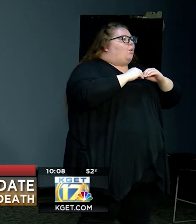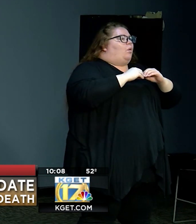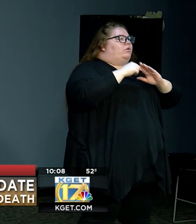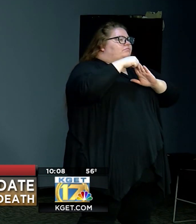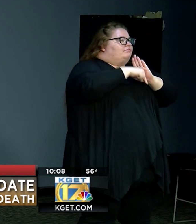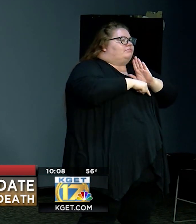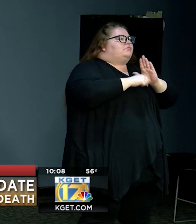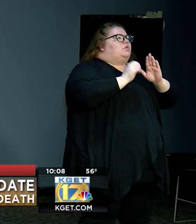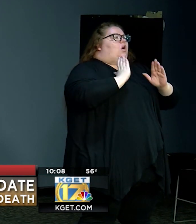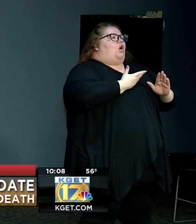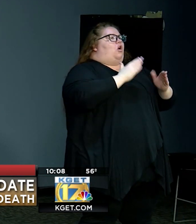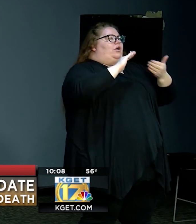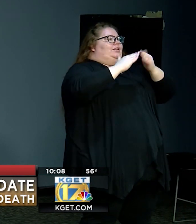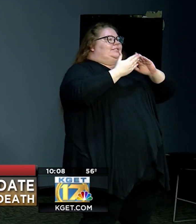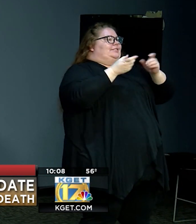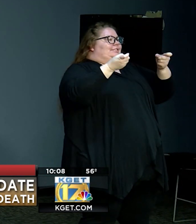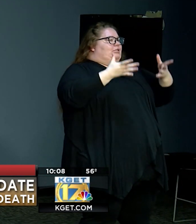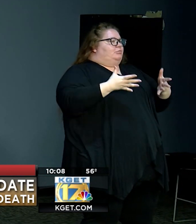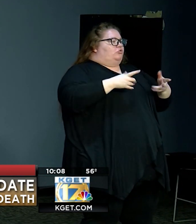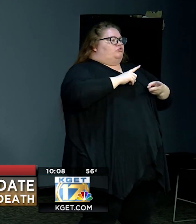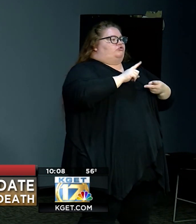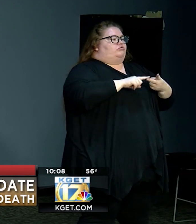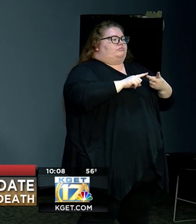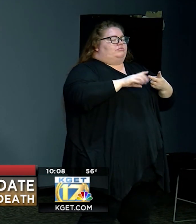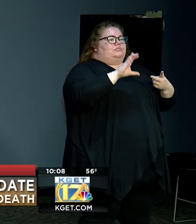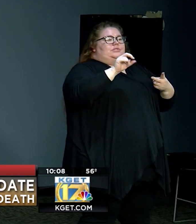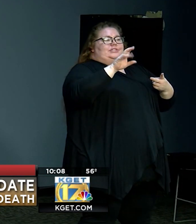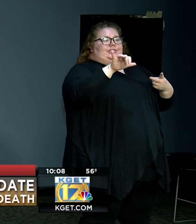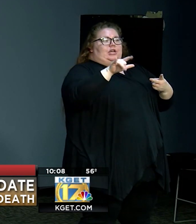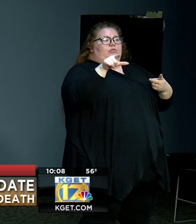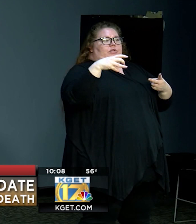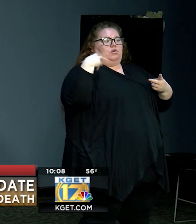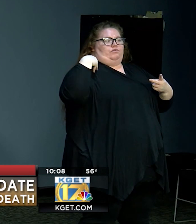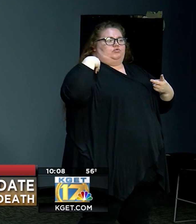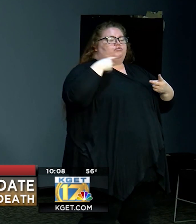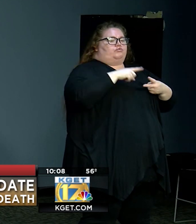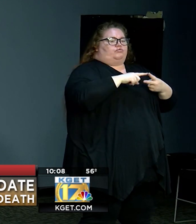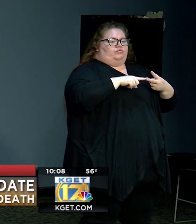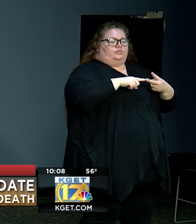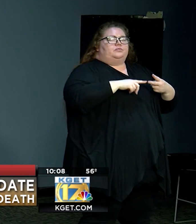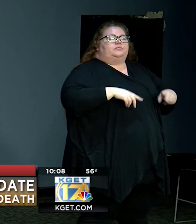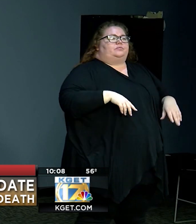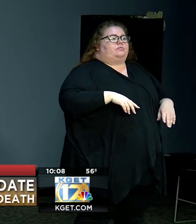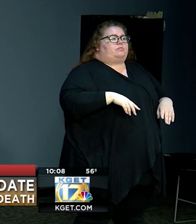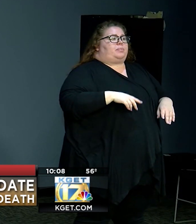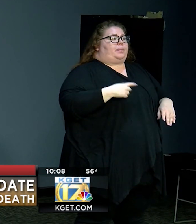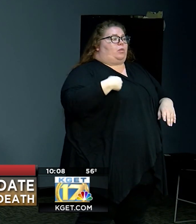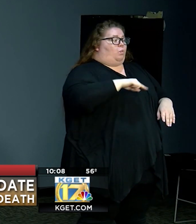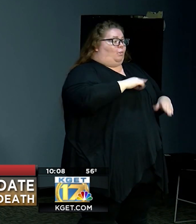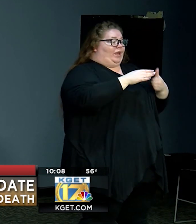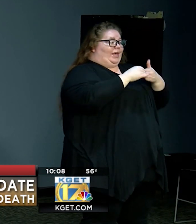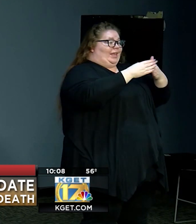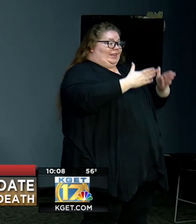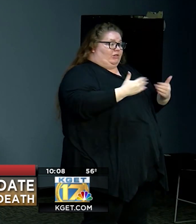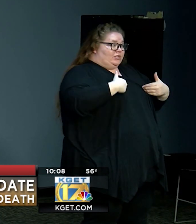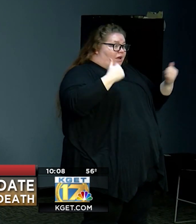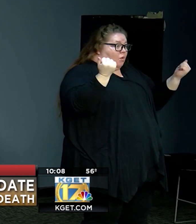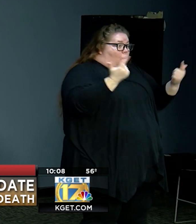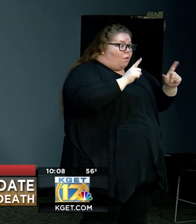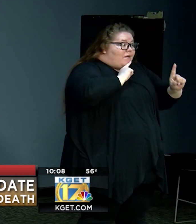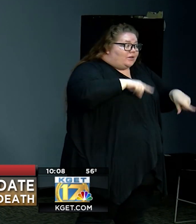city manager and our county administrative officer. Do leaders have all the answers right now? Of course